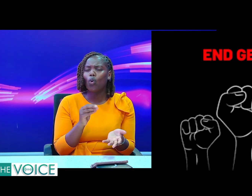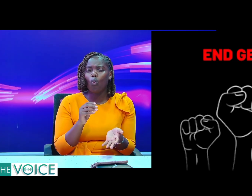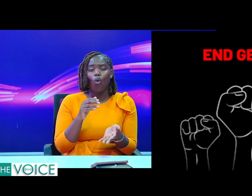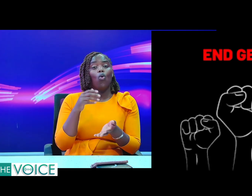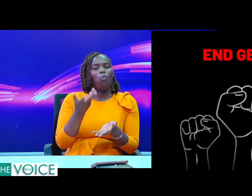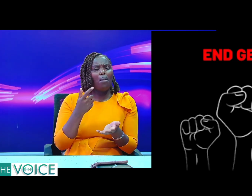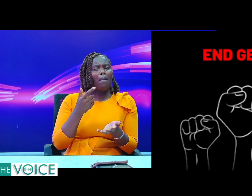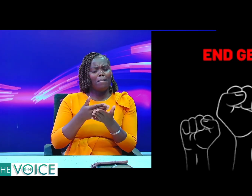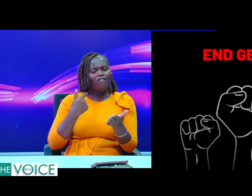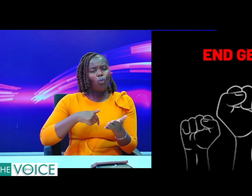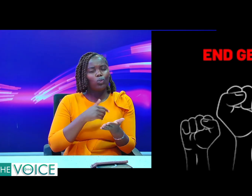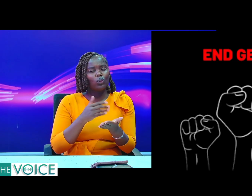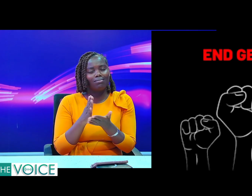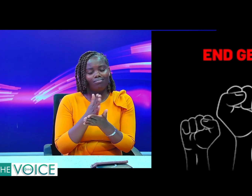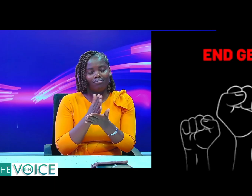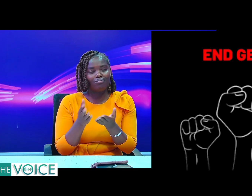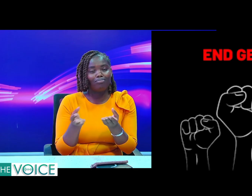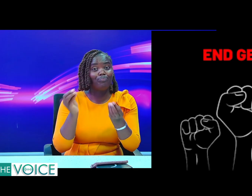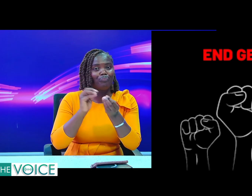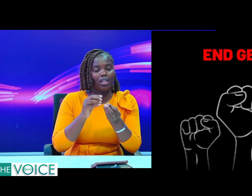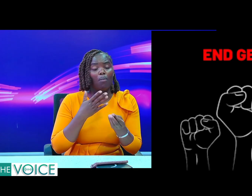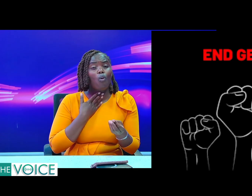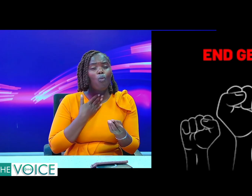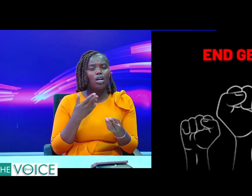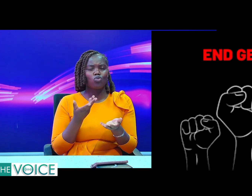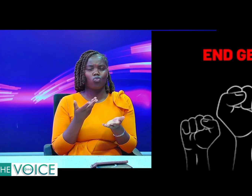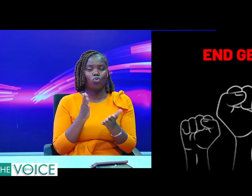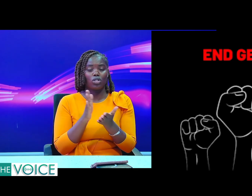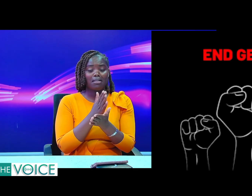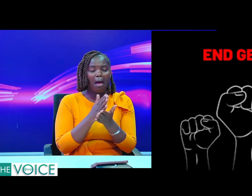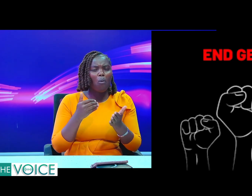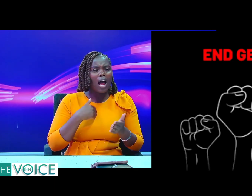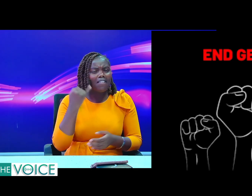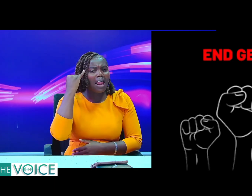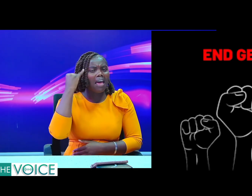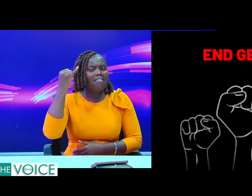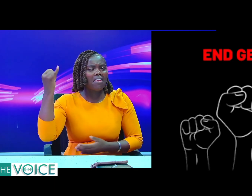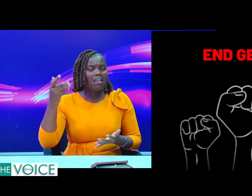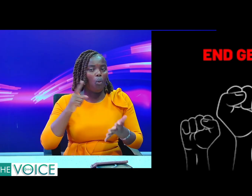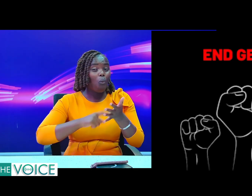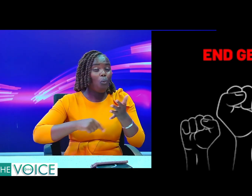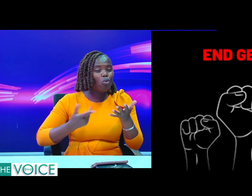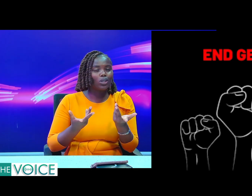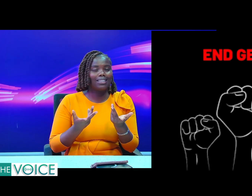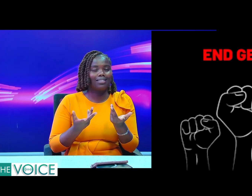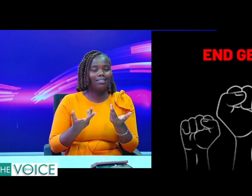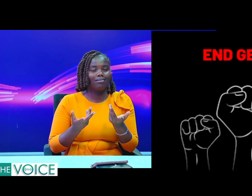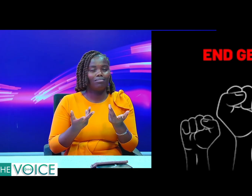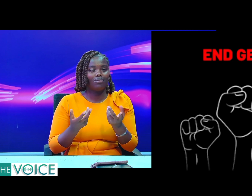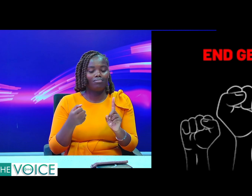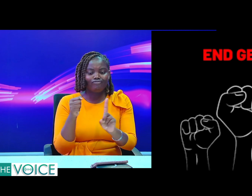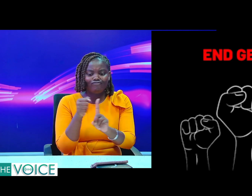save our people from this situation. More stories are being shared, and I want you to have an